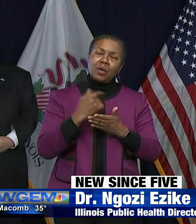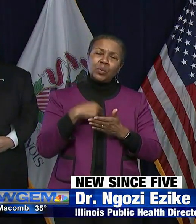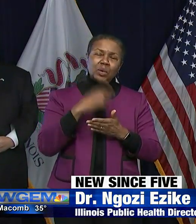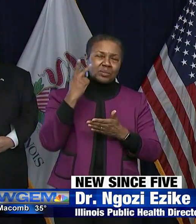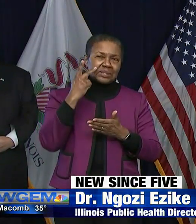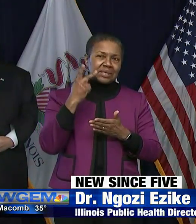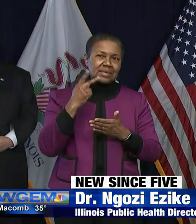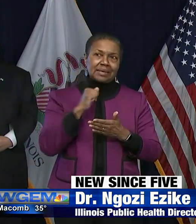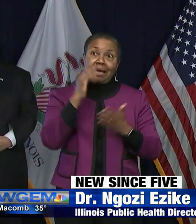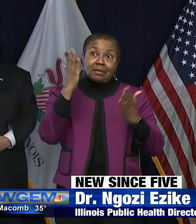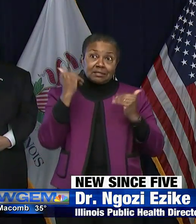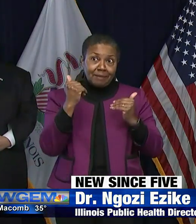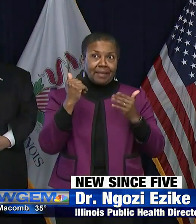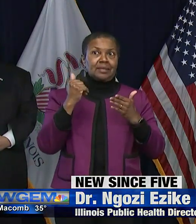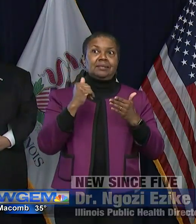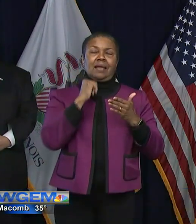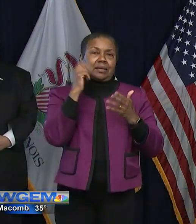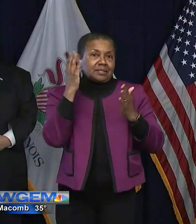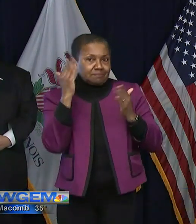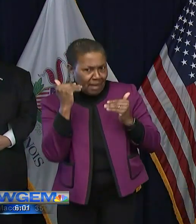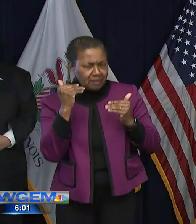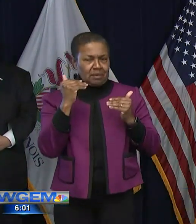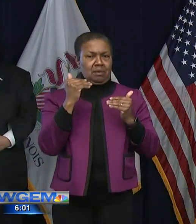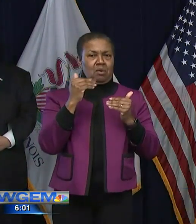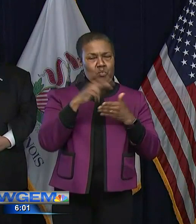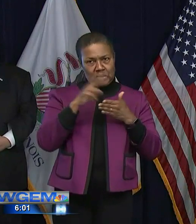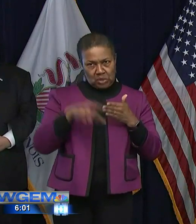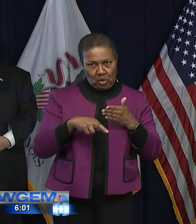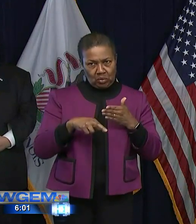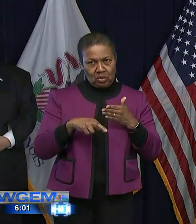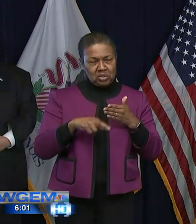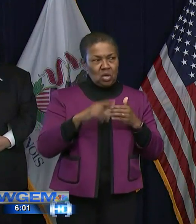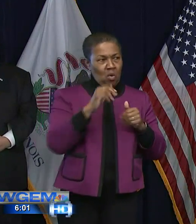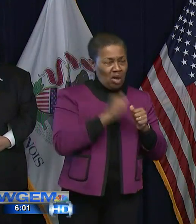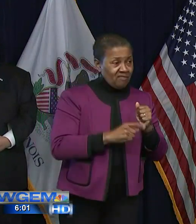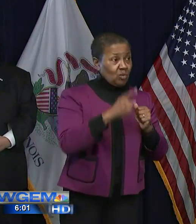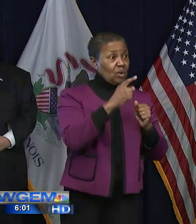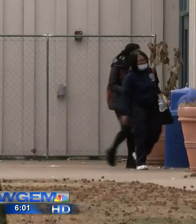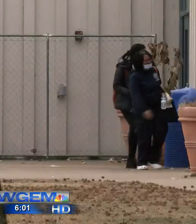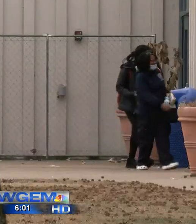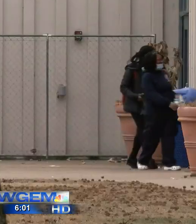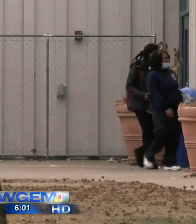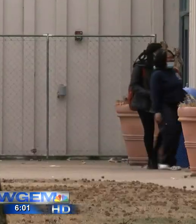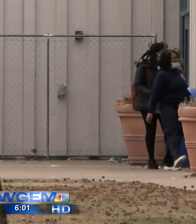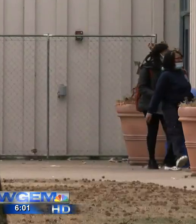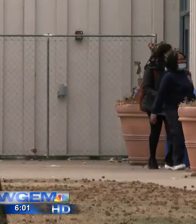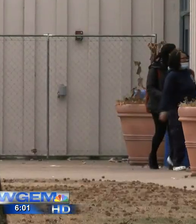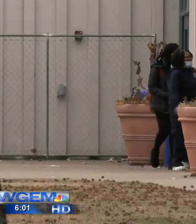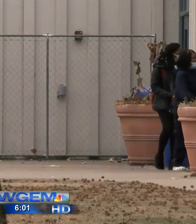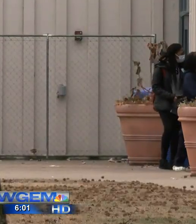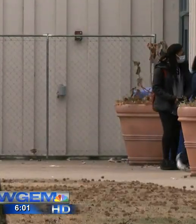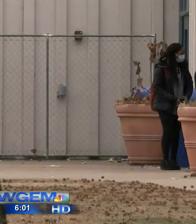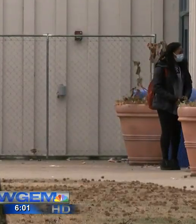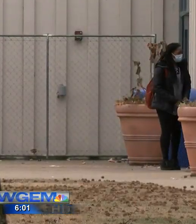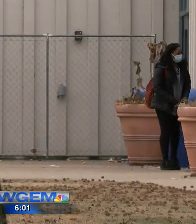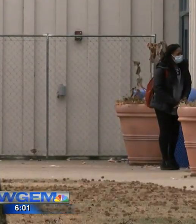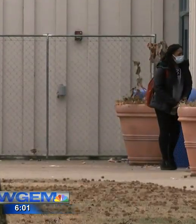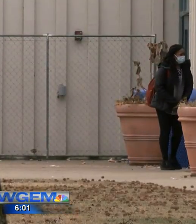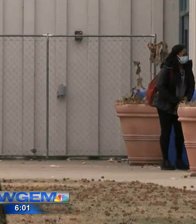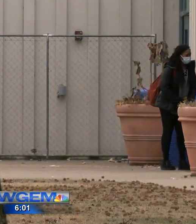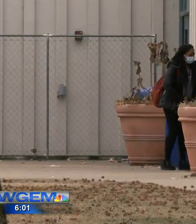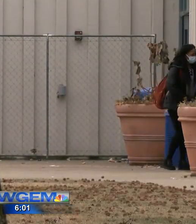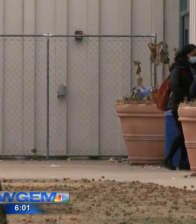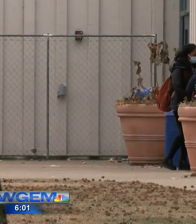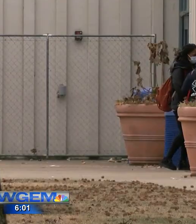kind of unexpected result. So we don't want to take it off in all settings. We can start there and look at it and see what's the result